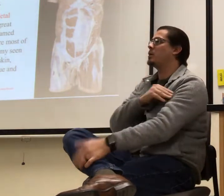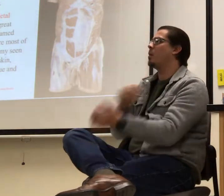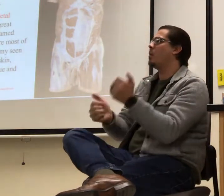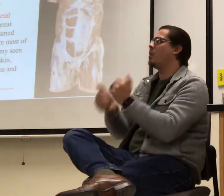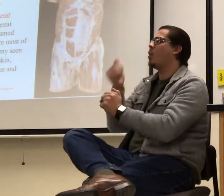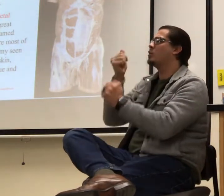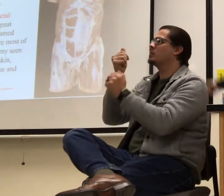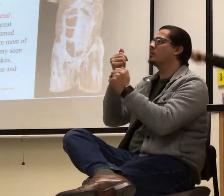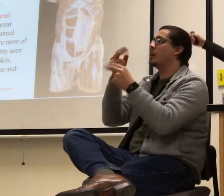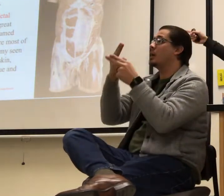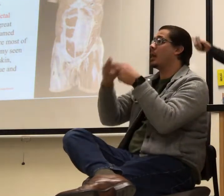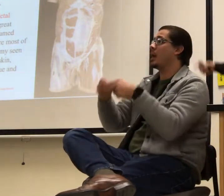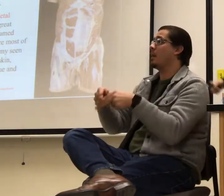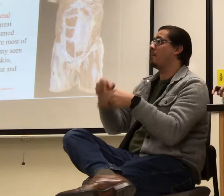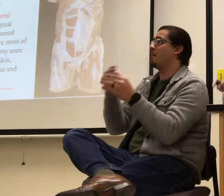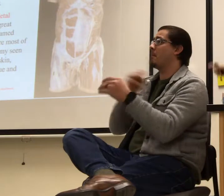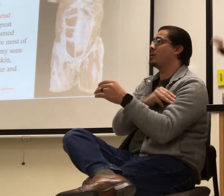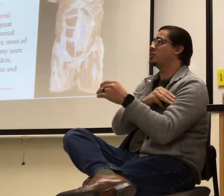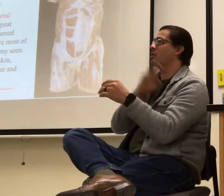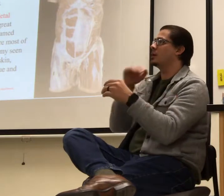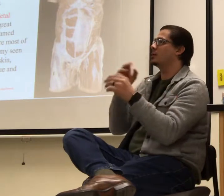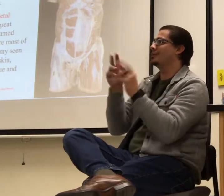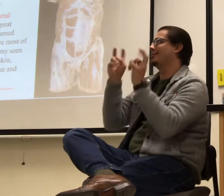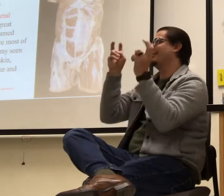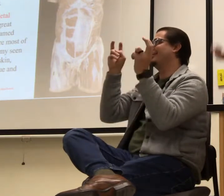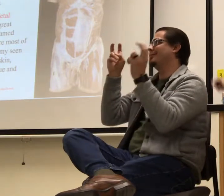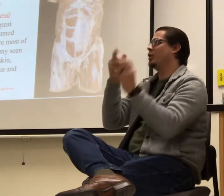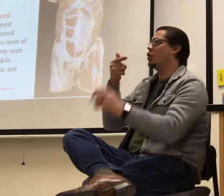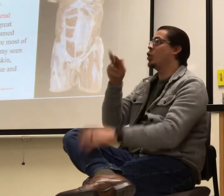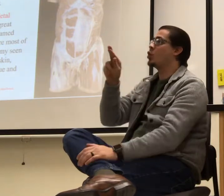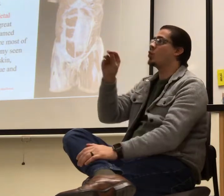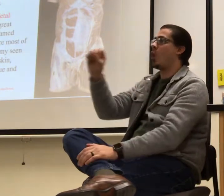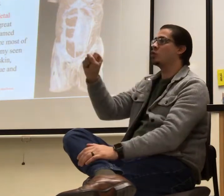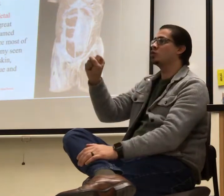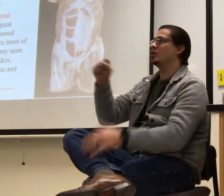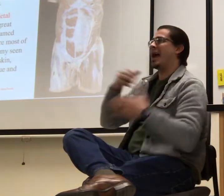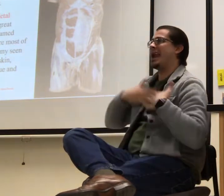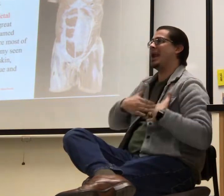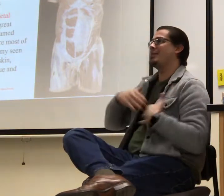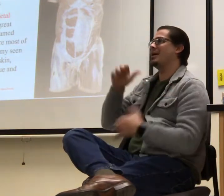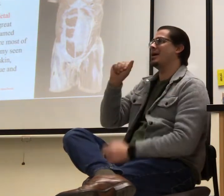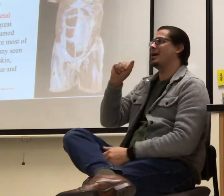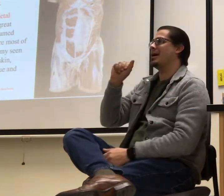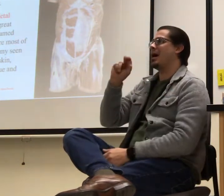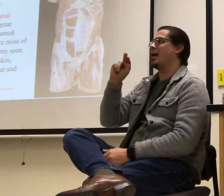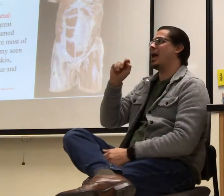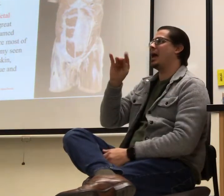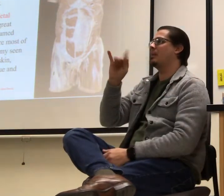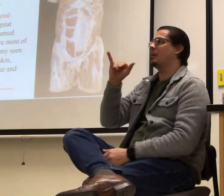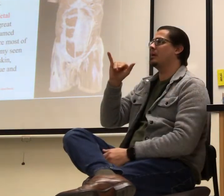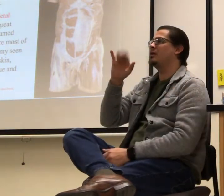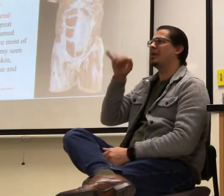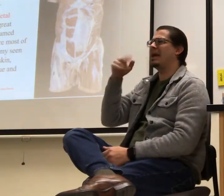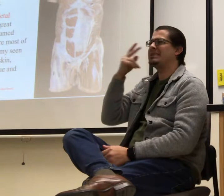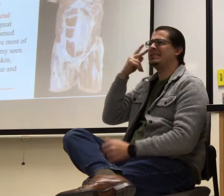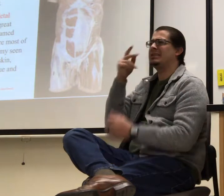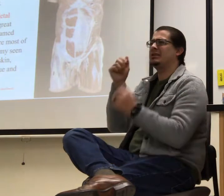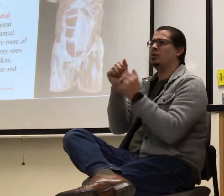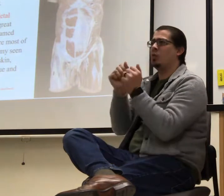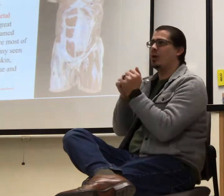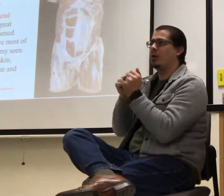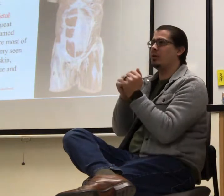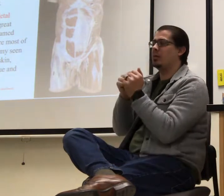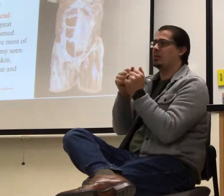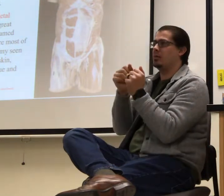named muscles, they are most of the quote-unquote gross anatomy. Remember, that means, gross means you can see it with